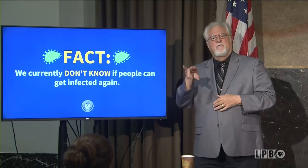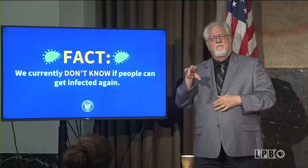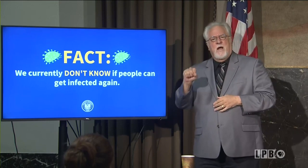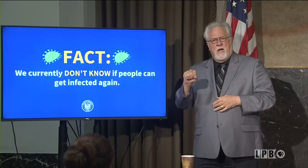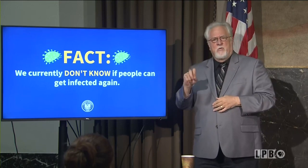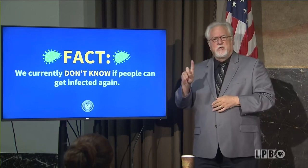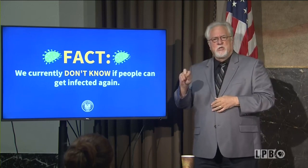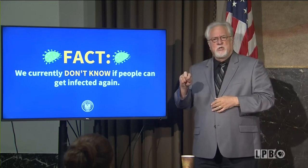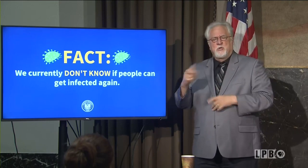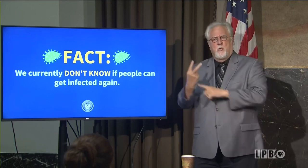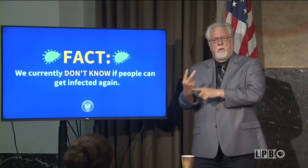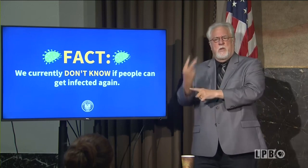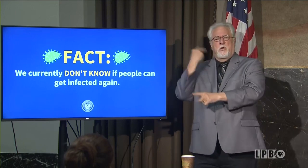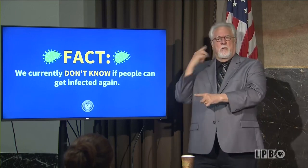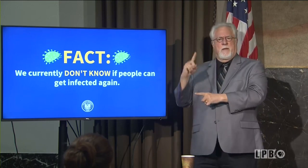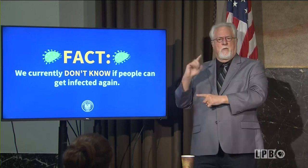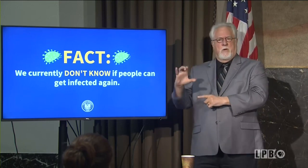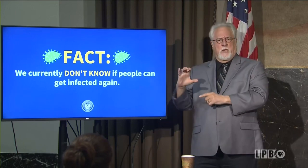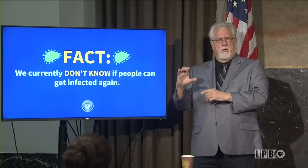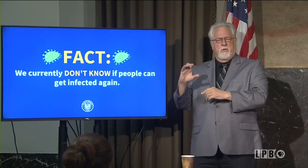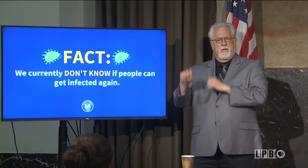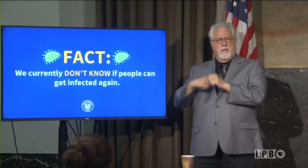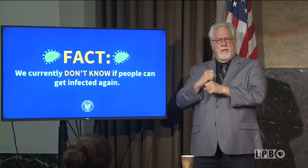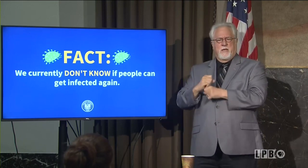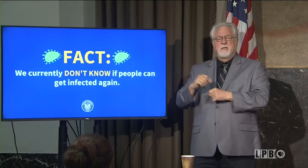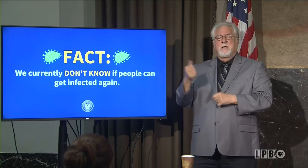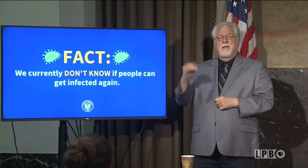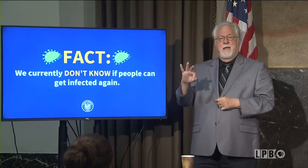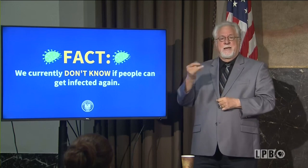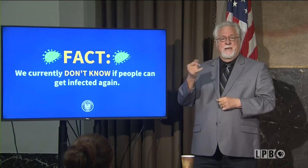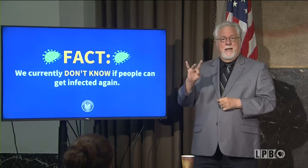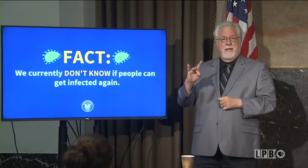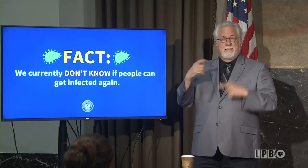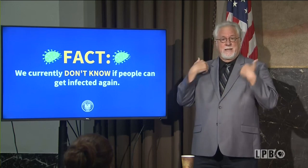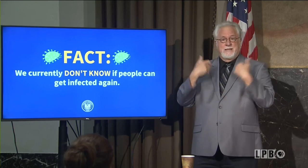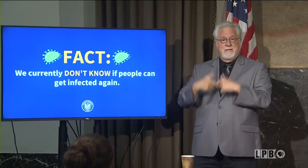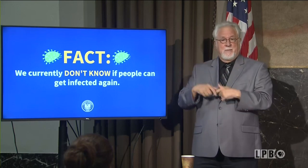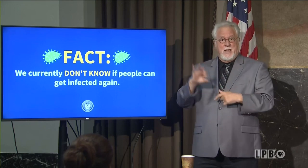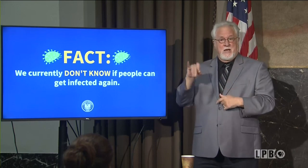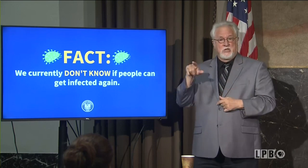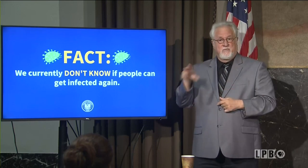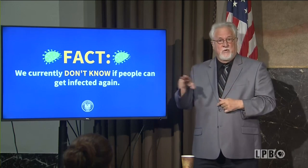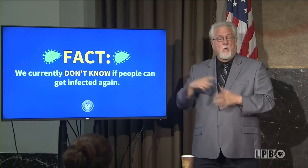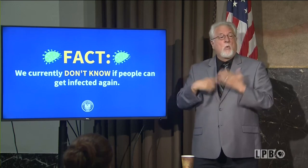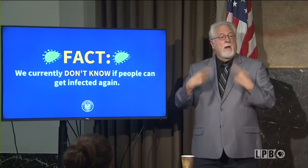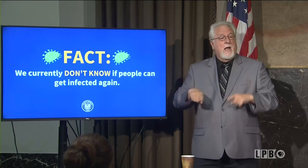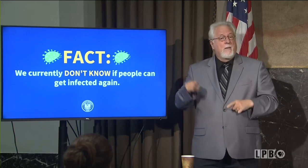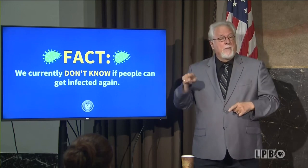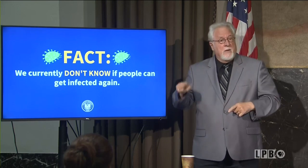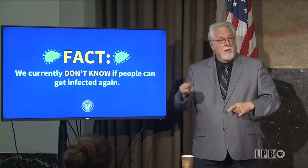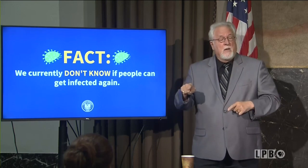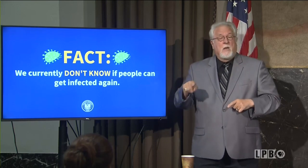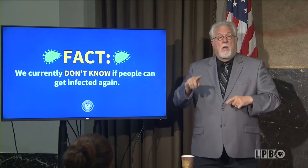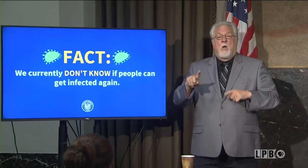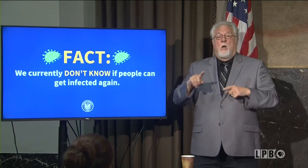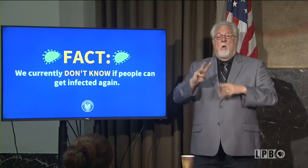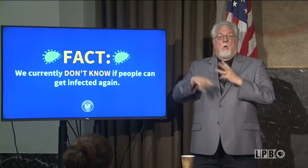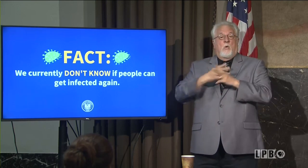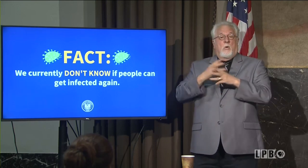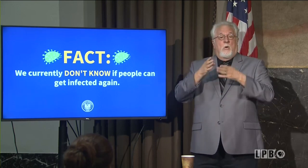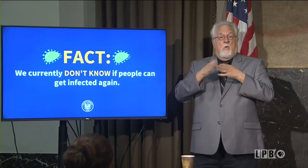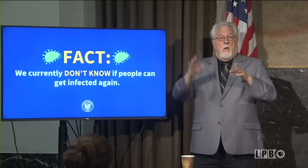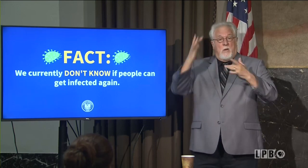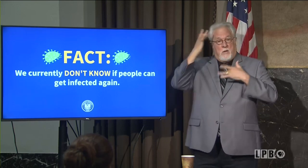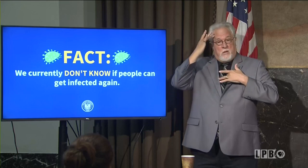far back as 100 years in 1918 Spanish flu, and what happened with those things when people had a pandemic. People don't